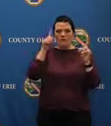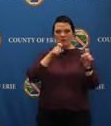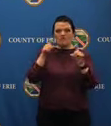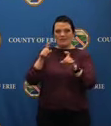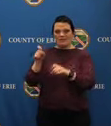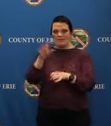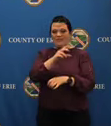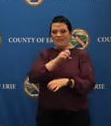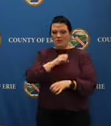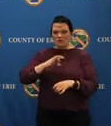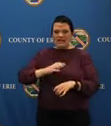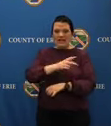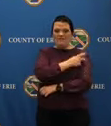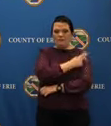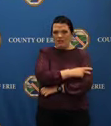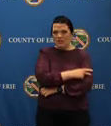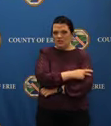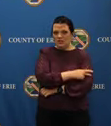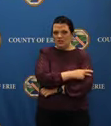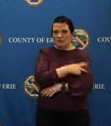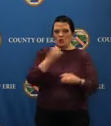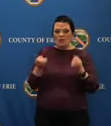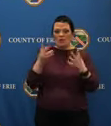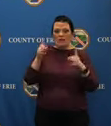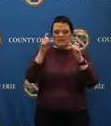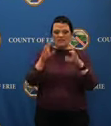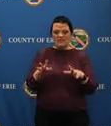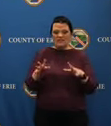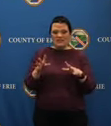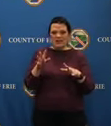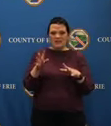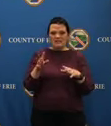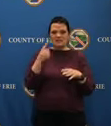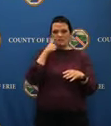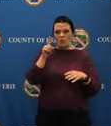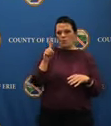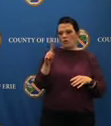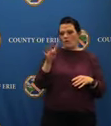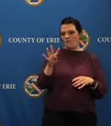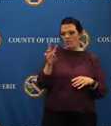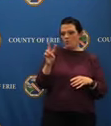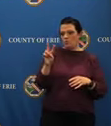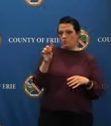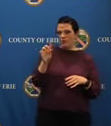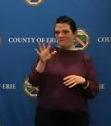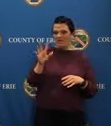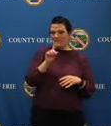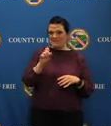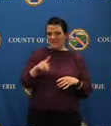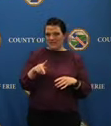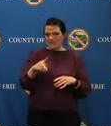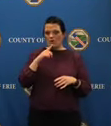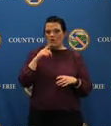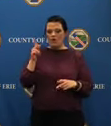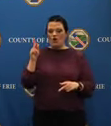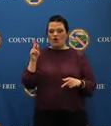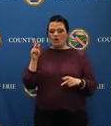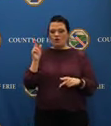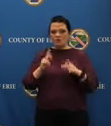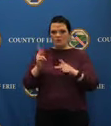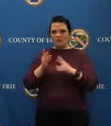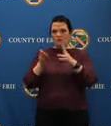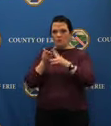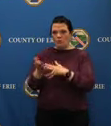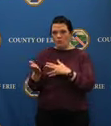as well as patients. And a lot of the tests that are coming in the 14215 zip code are those that are being performed by the